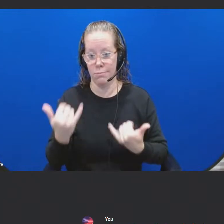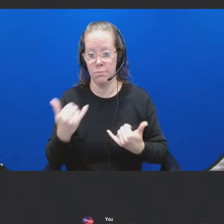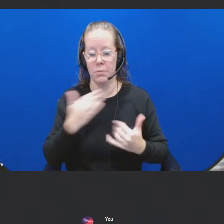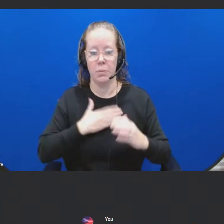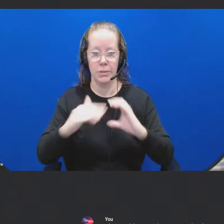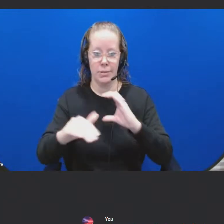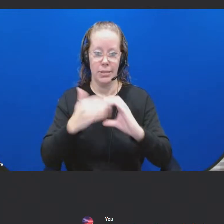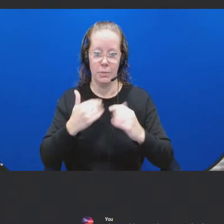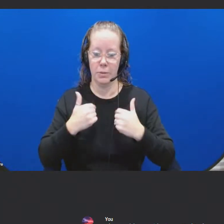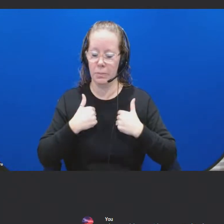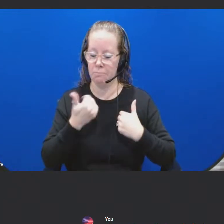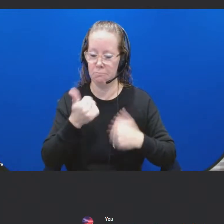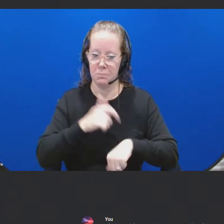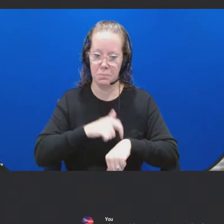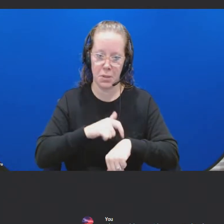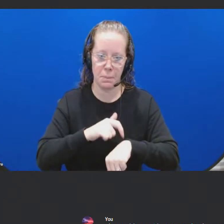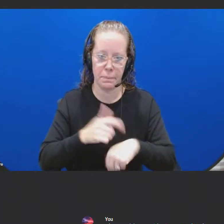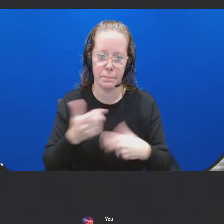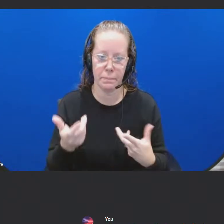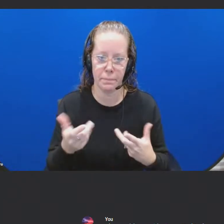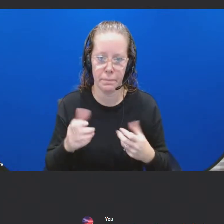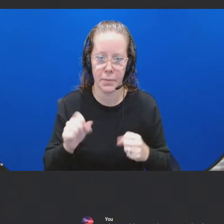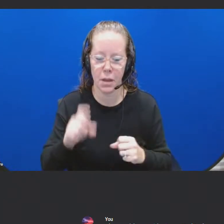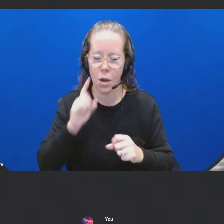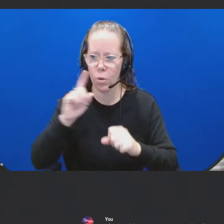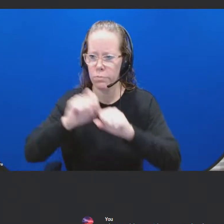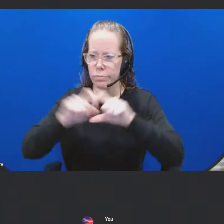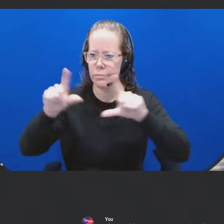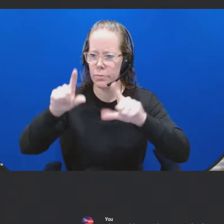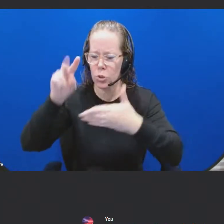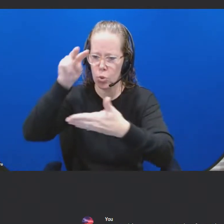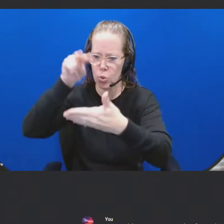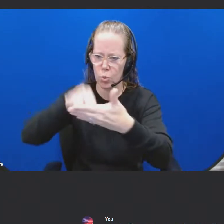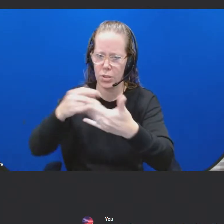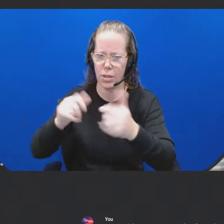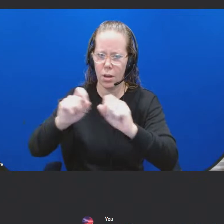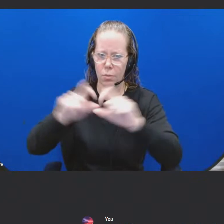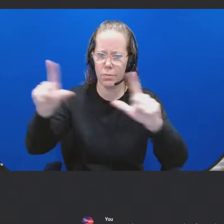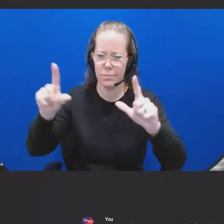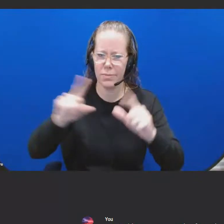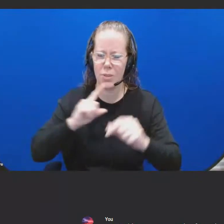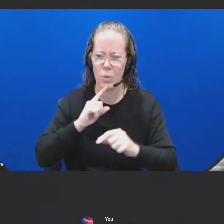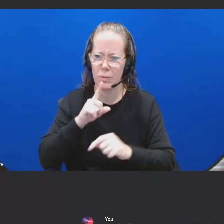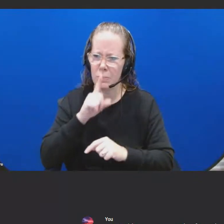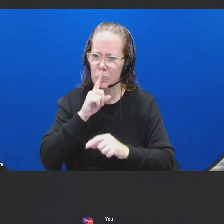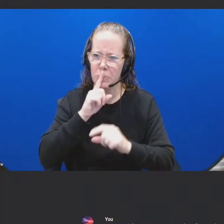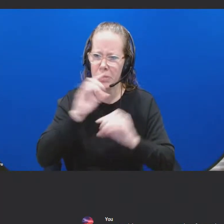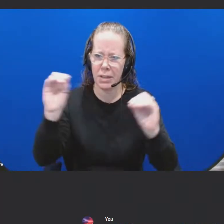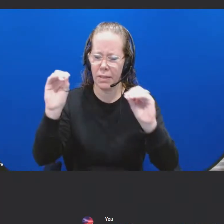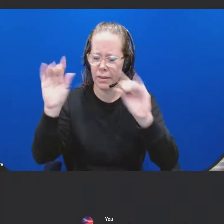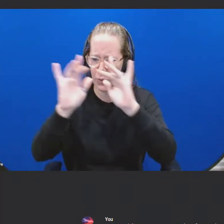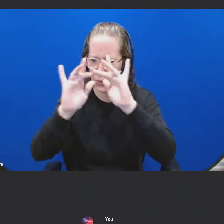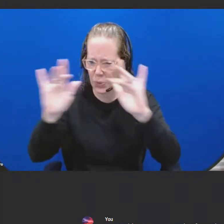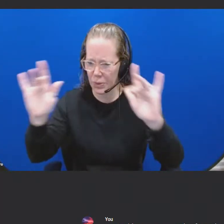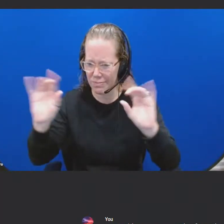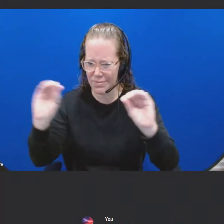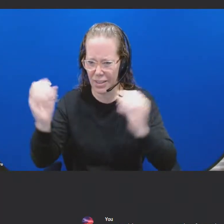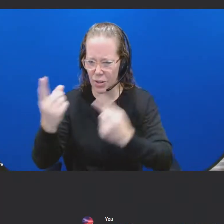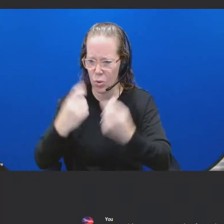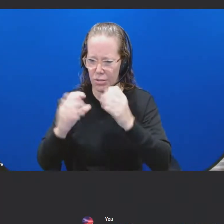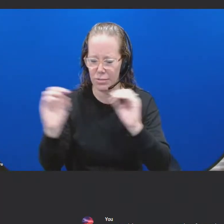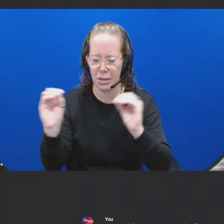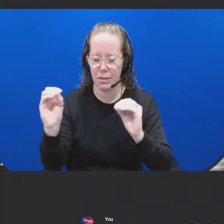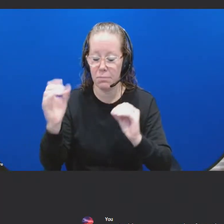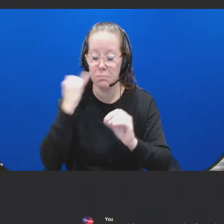me later. I'll take a look. And there's nothing. So I'll just give you a minute to think of any questions that you